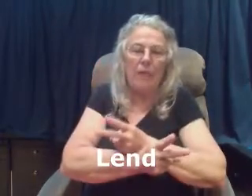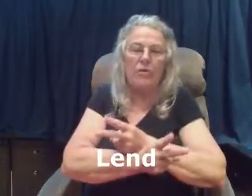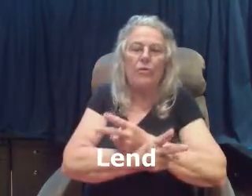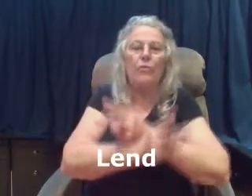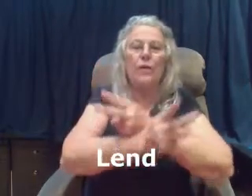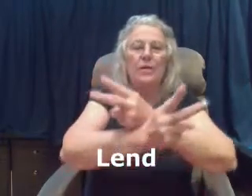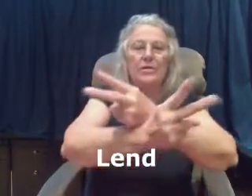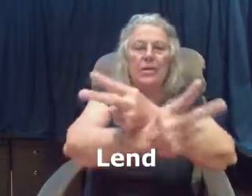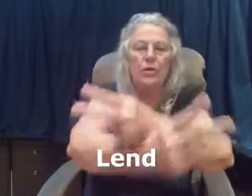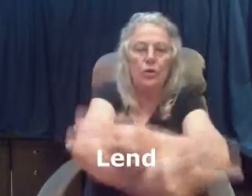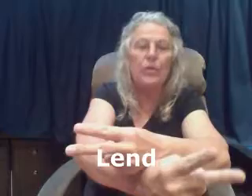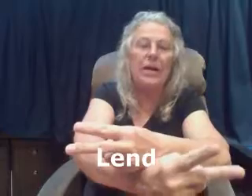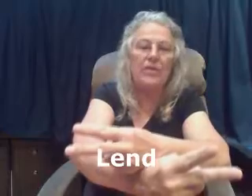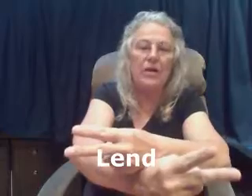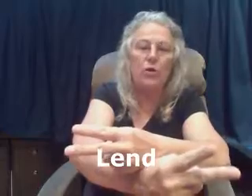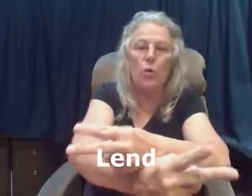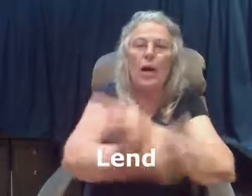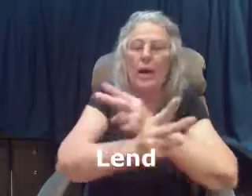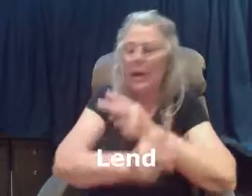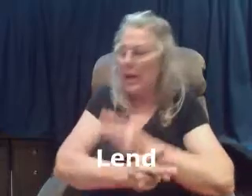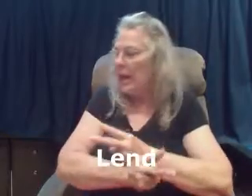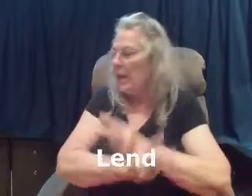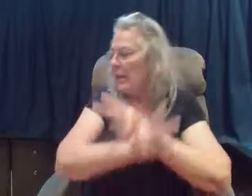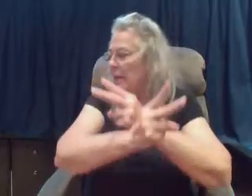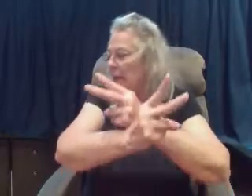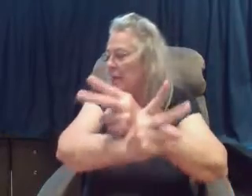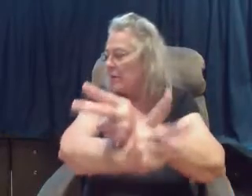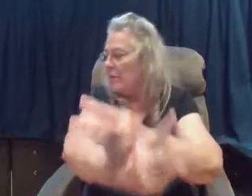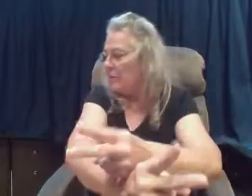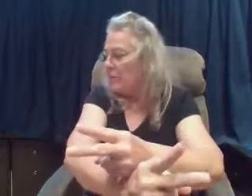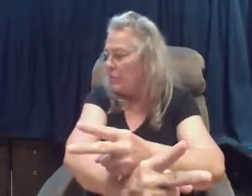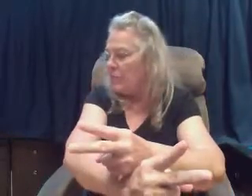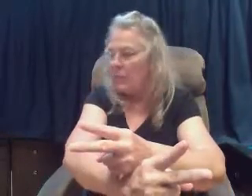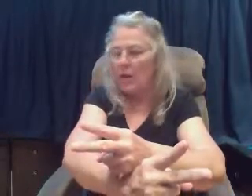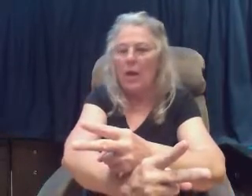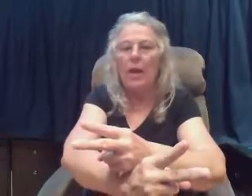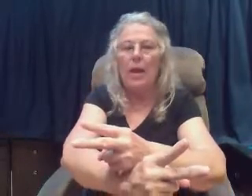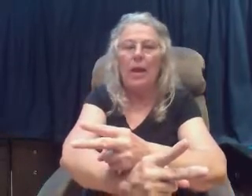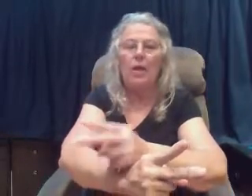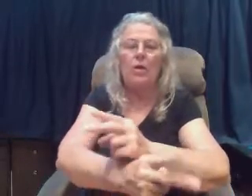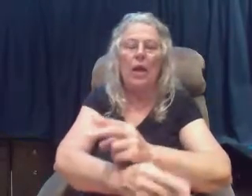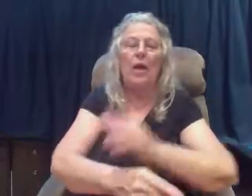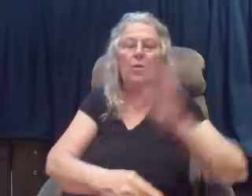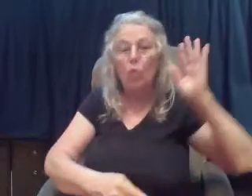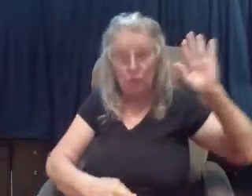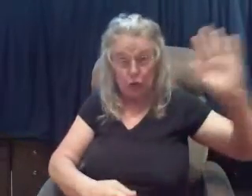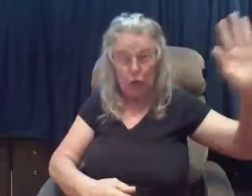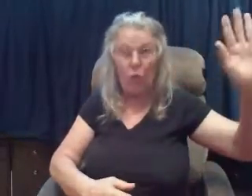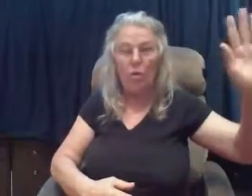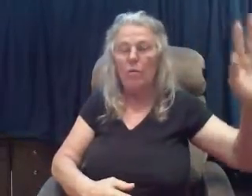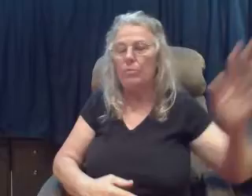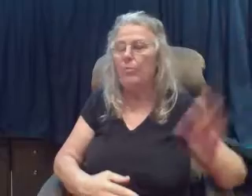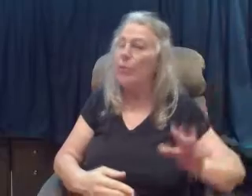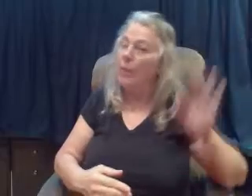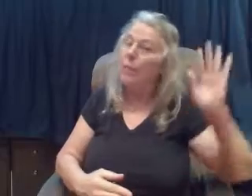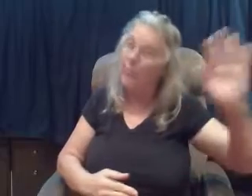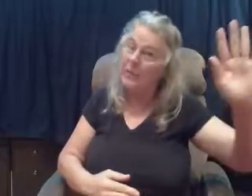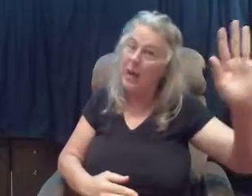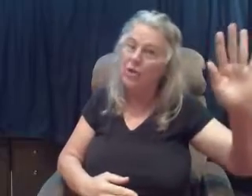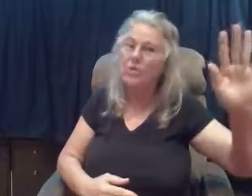at the wrist. You're giving it away. Lend. And of course, your, remember possession,